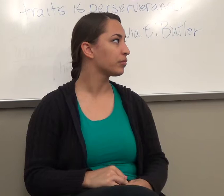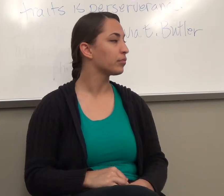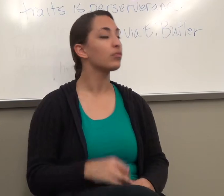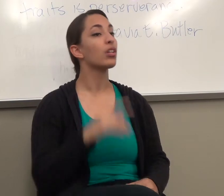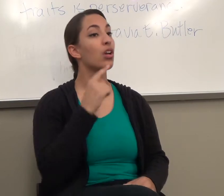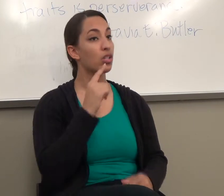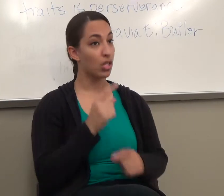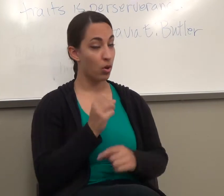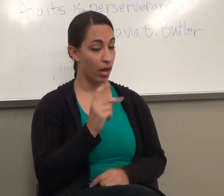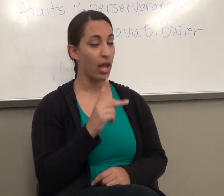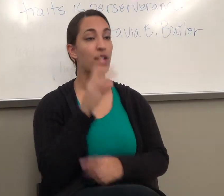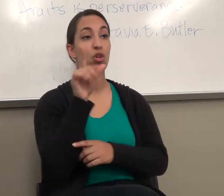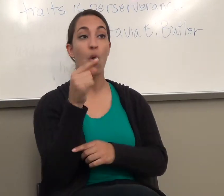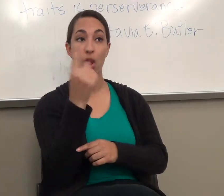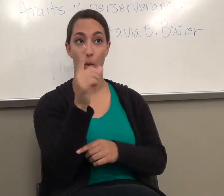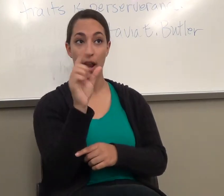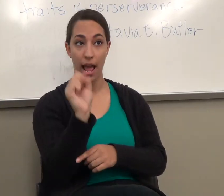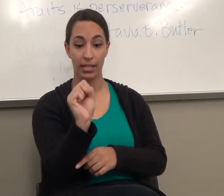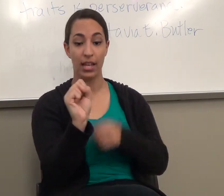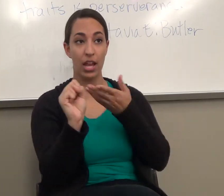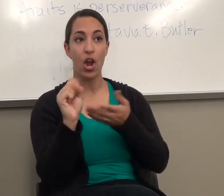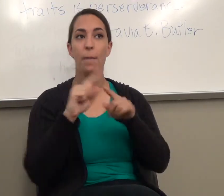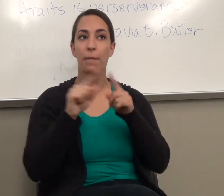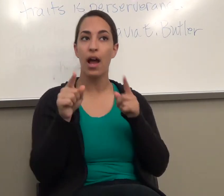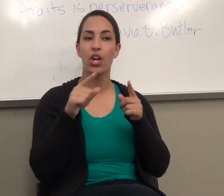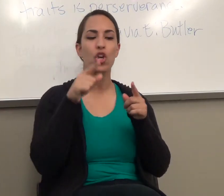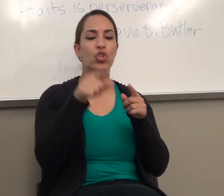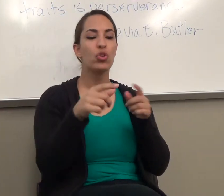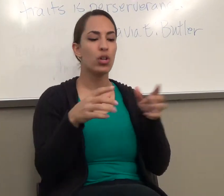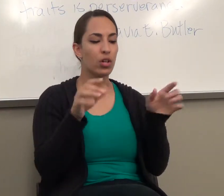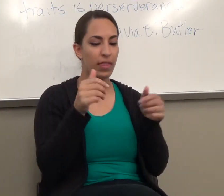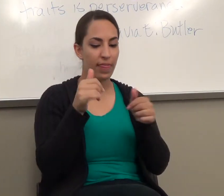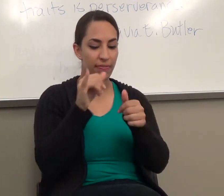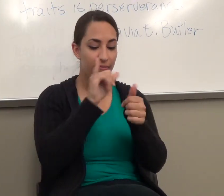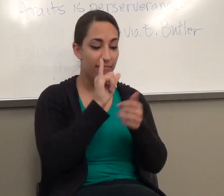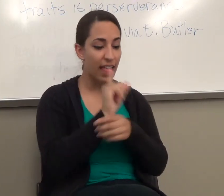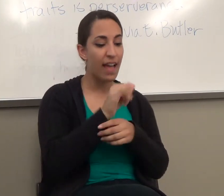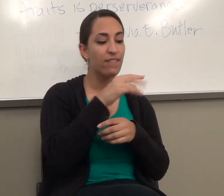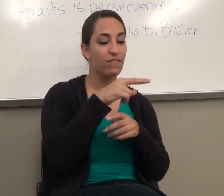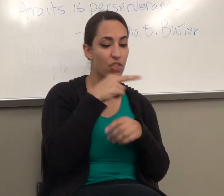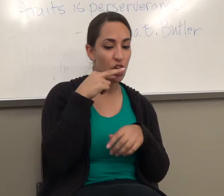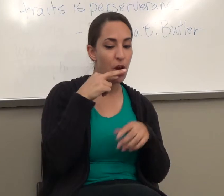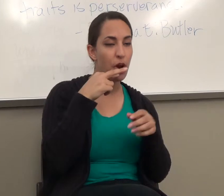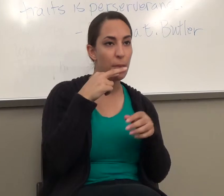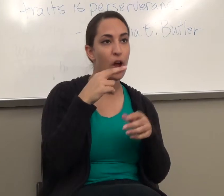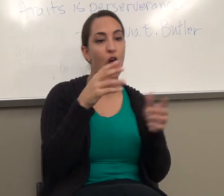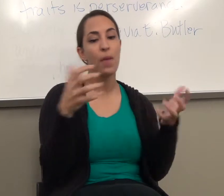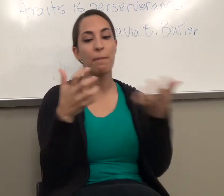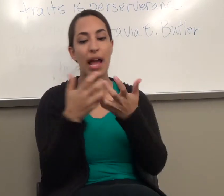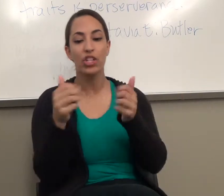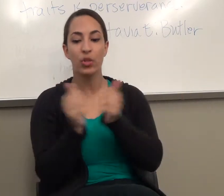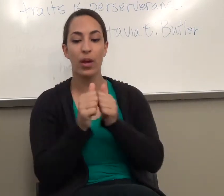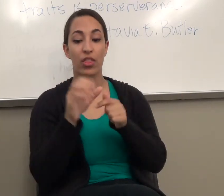here, but is this what you're matching this verb with? Are you matching it with the word operations?